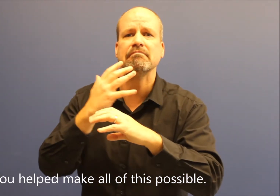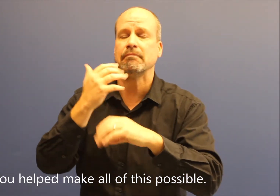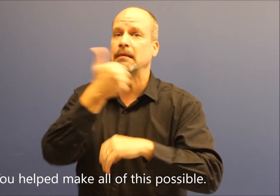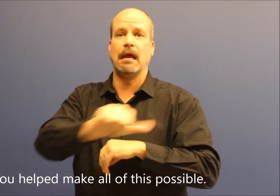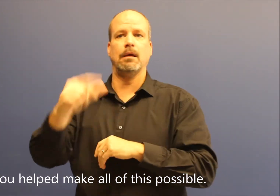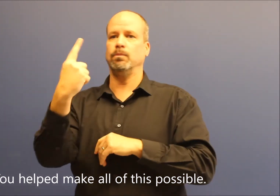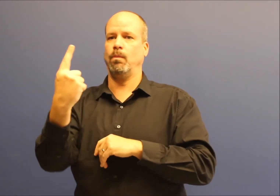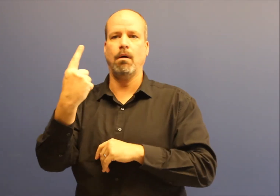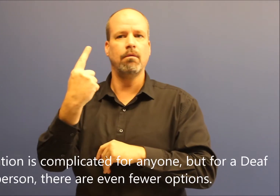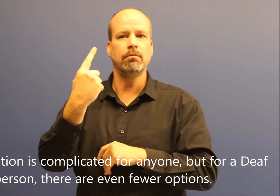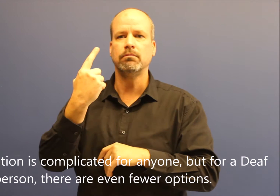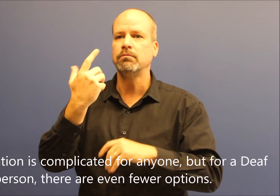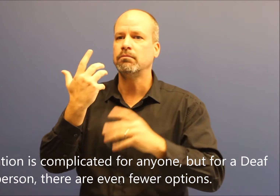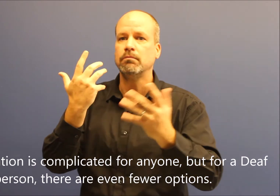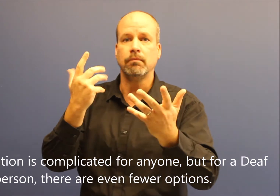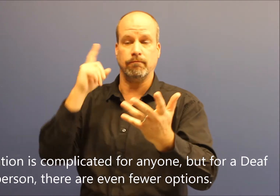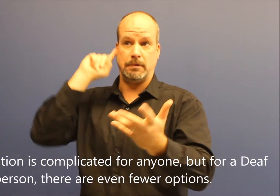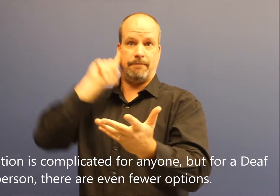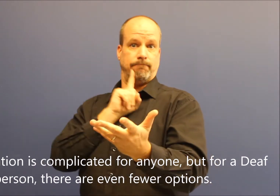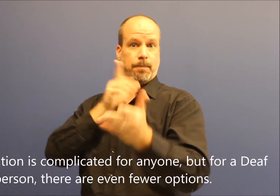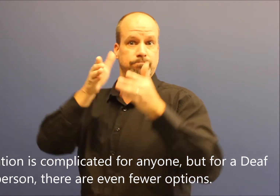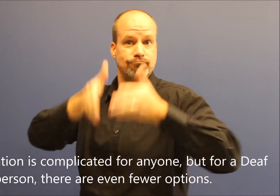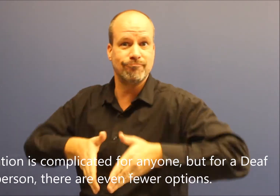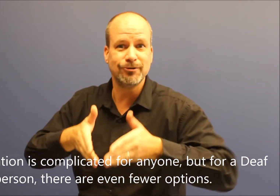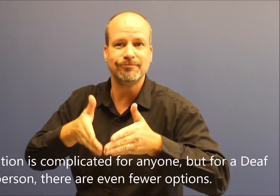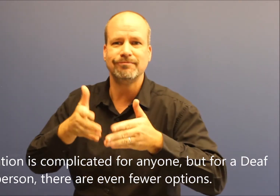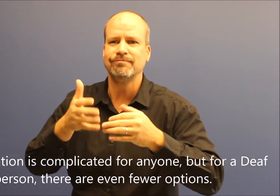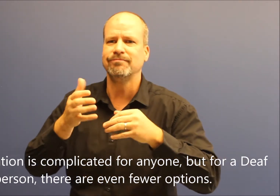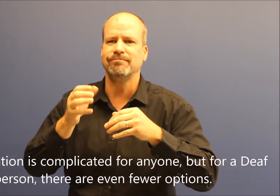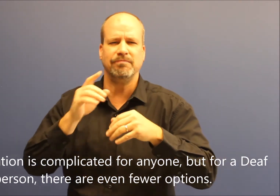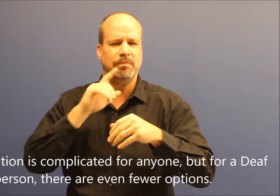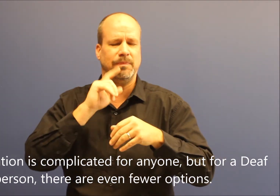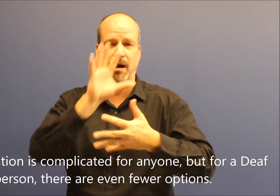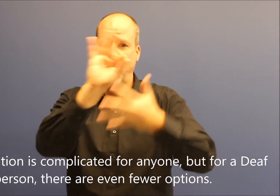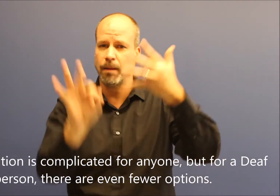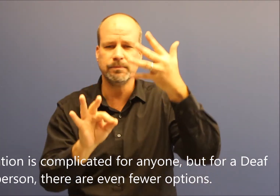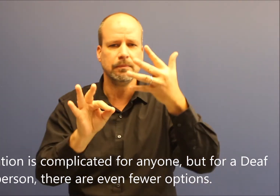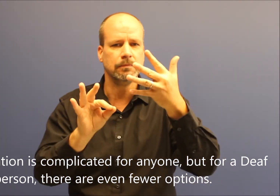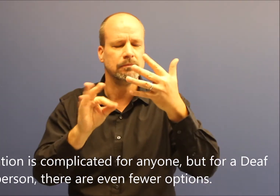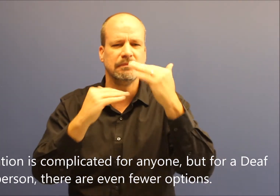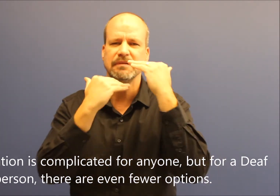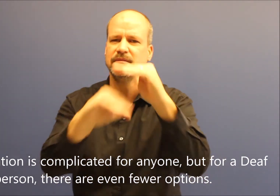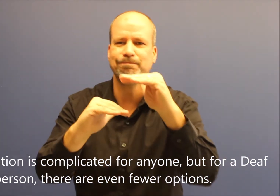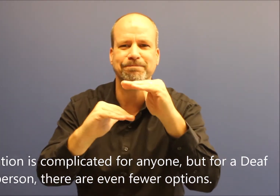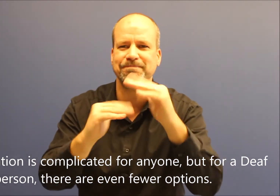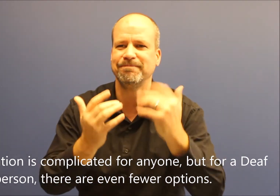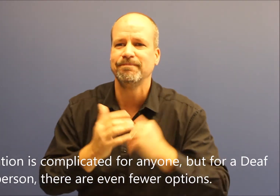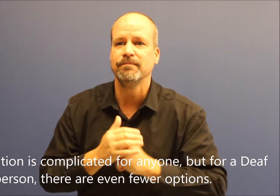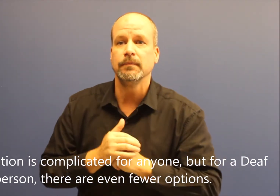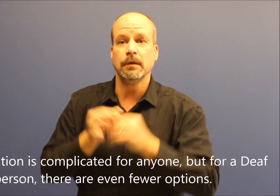Rita's situation is complicated for anyone, but for a deaf person, there are even fewer